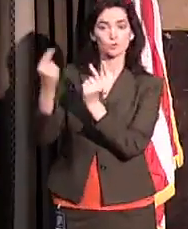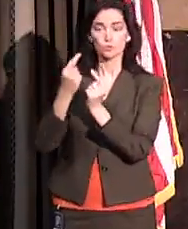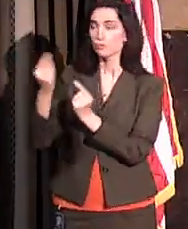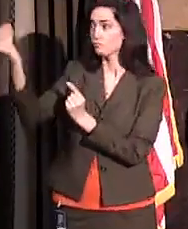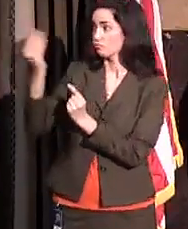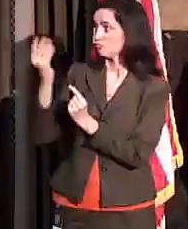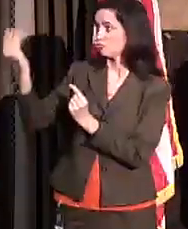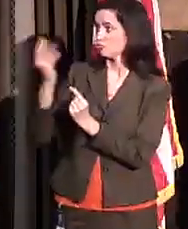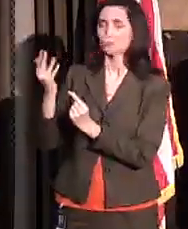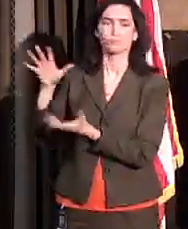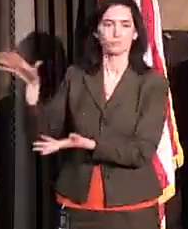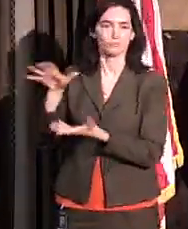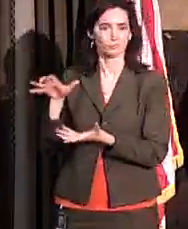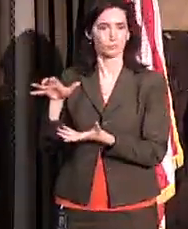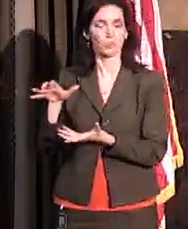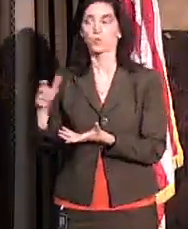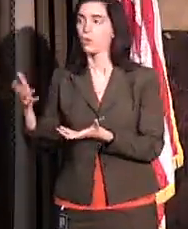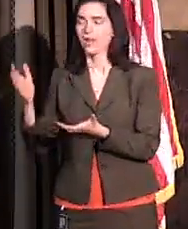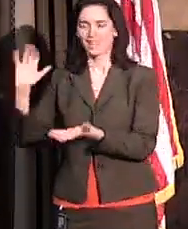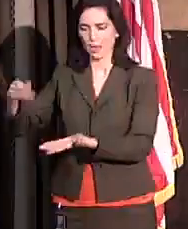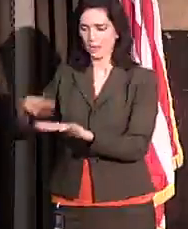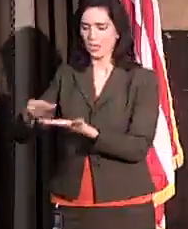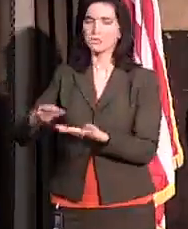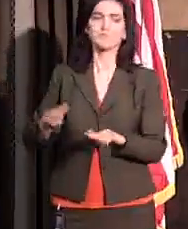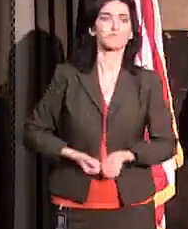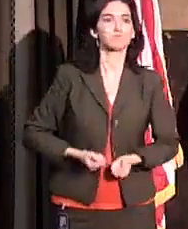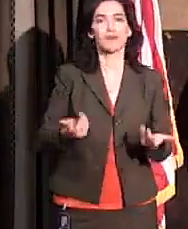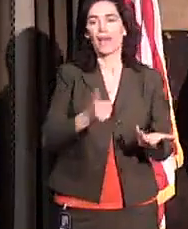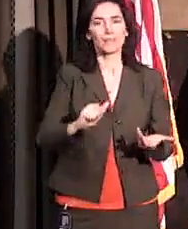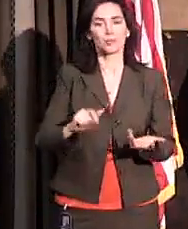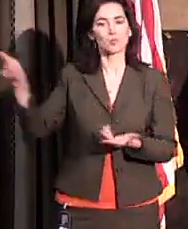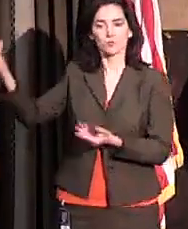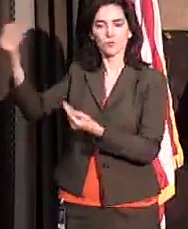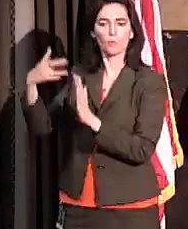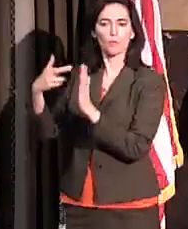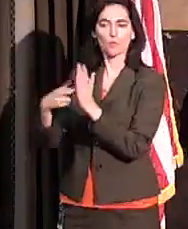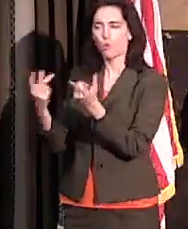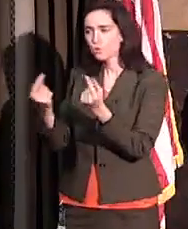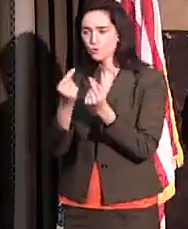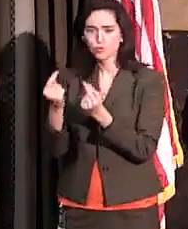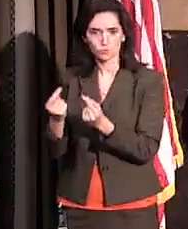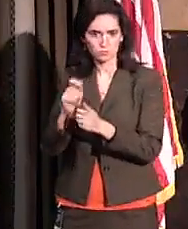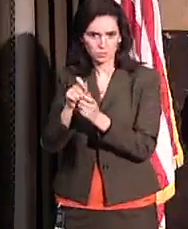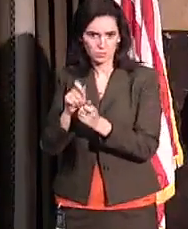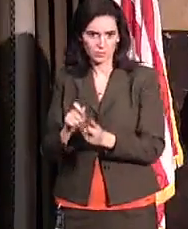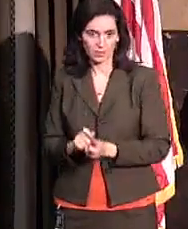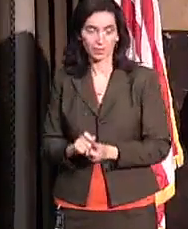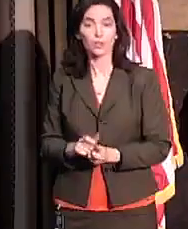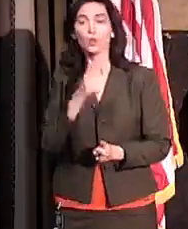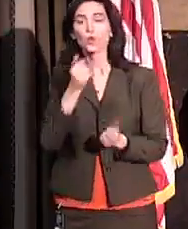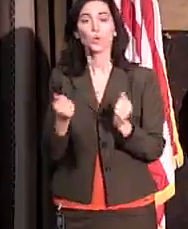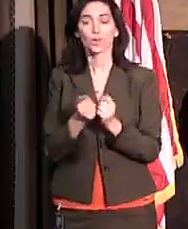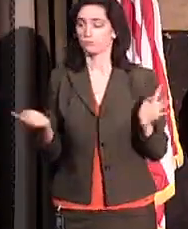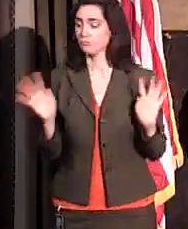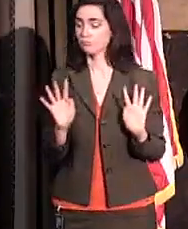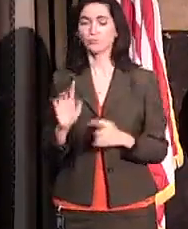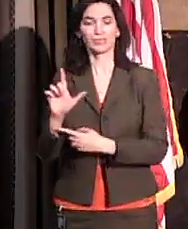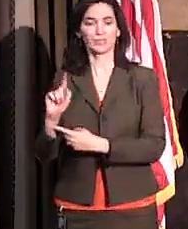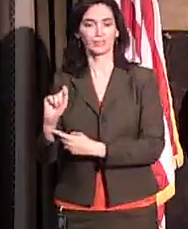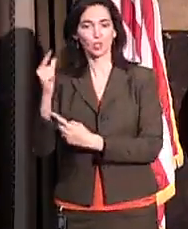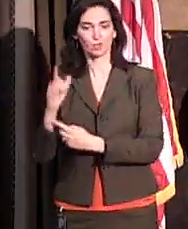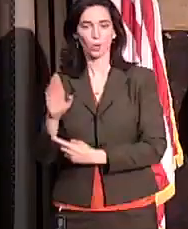to the ways that can be spent and cannot be spent and so forth. I am very happily joined today by Lieutenant Governor